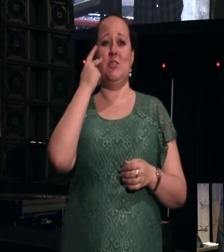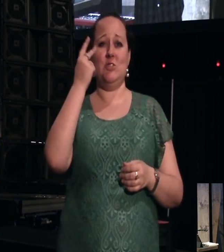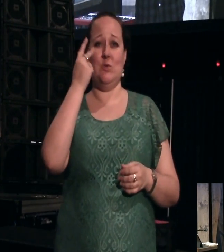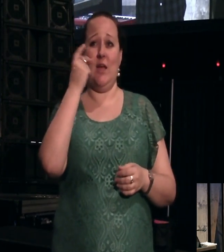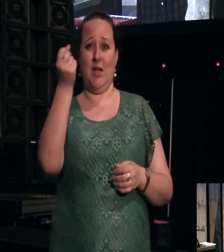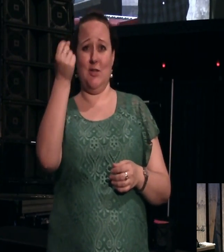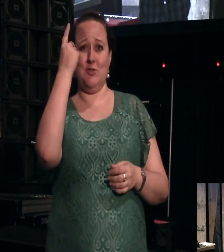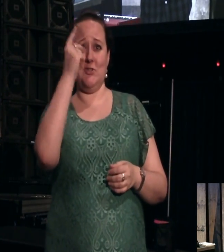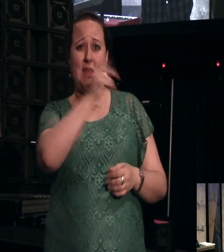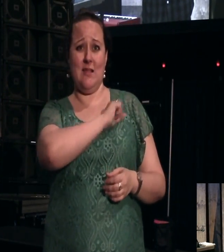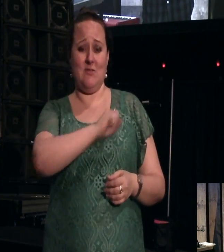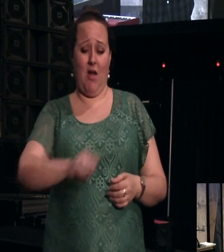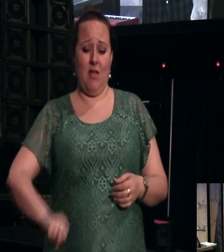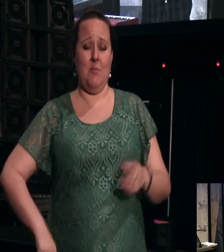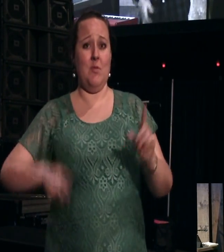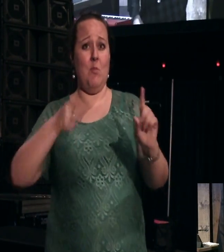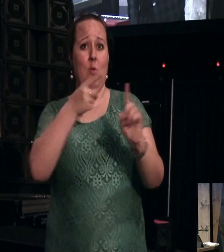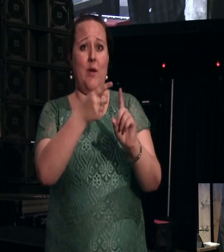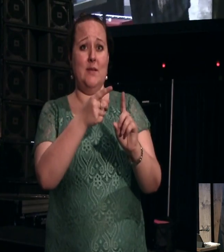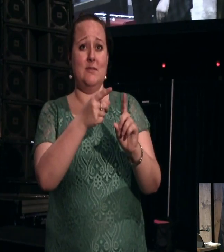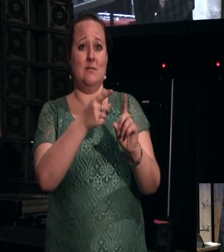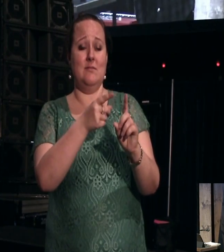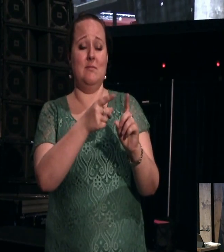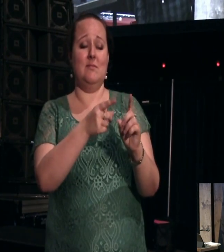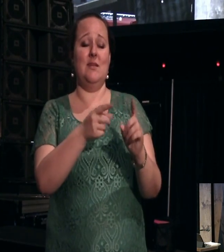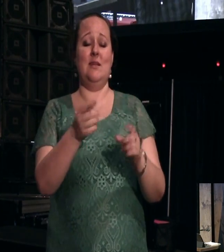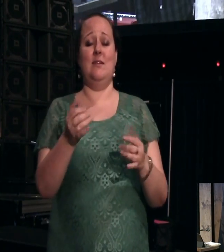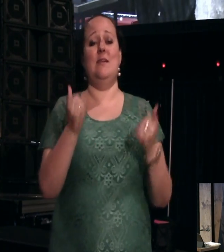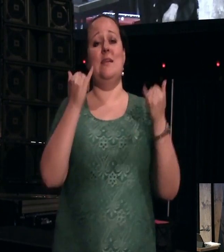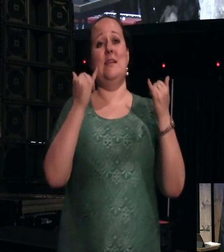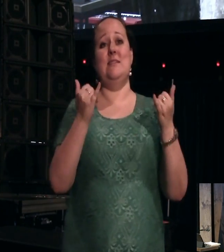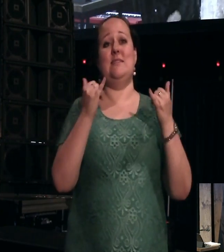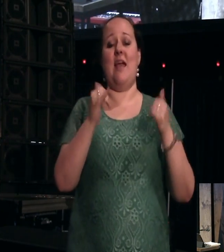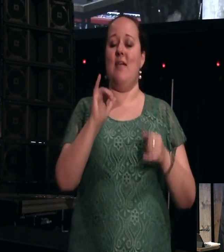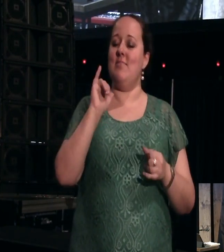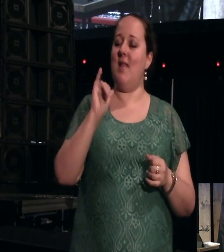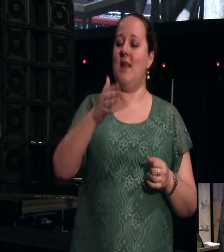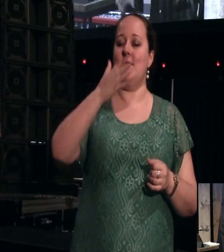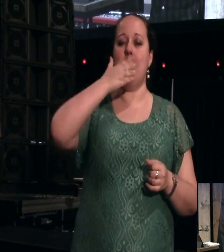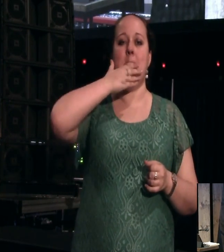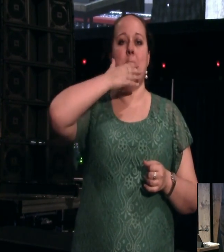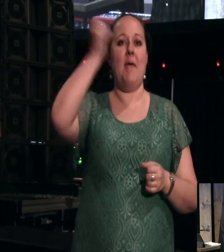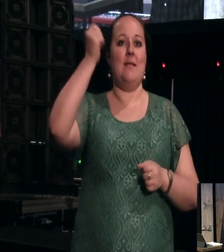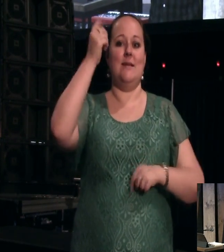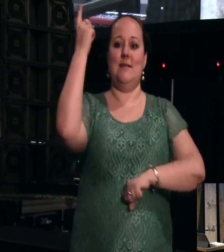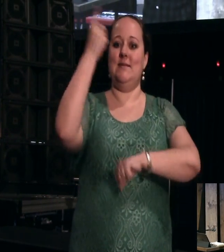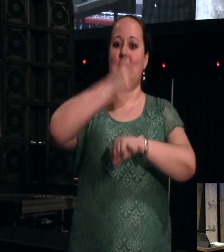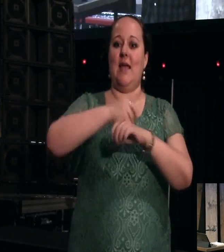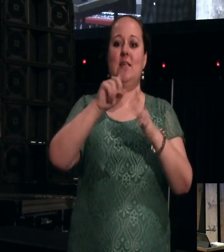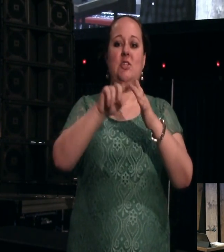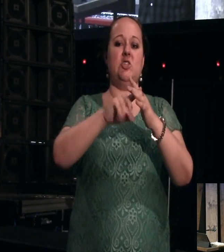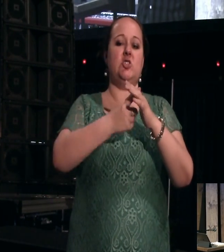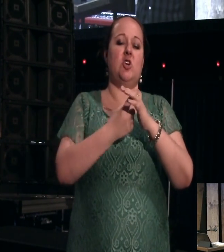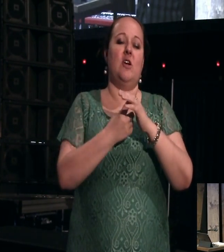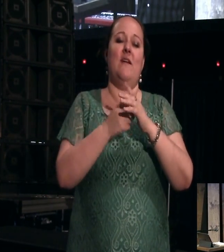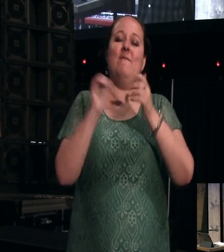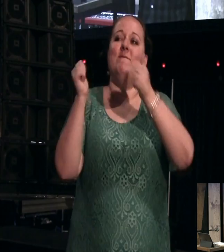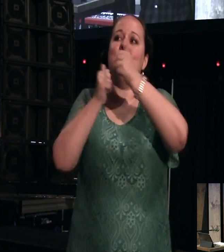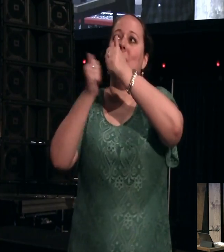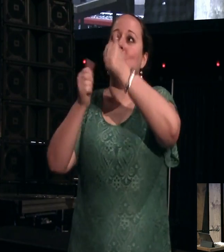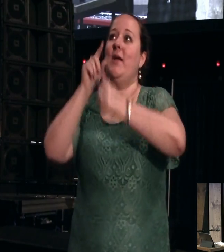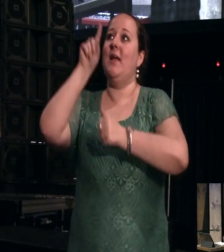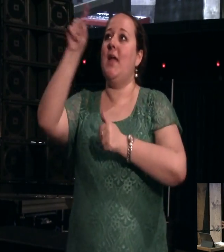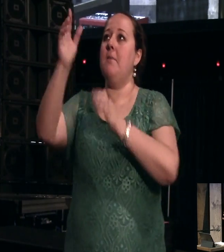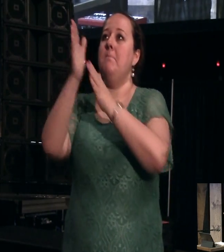passionately to the Lord. Do you see what Solomon is getting at? He's saying today is the